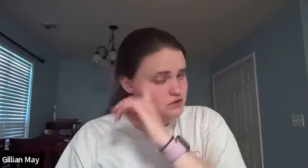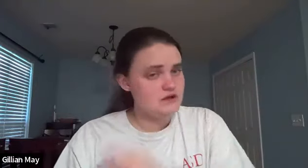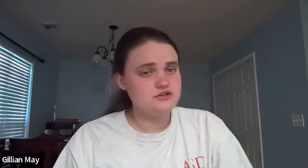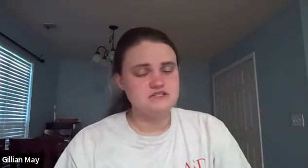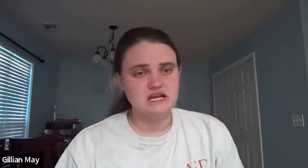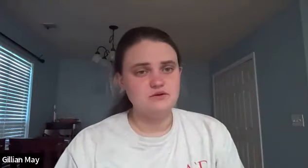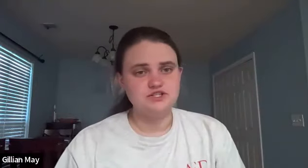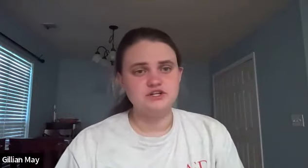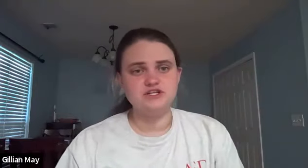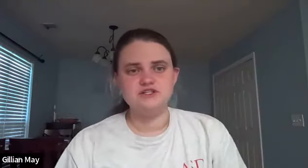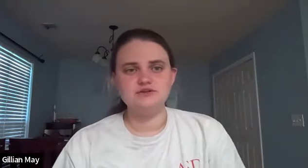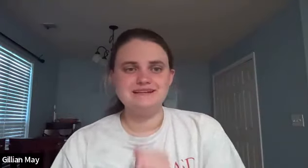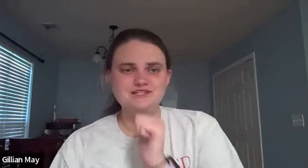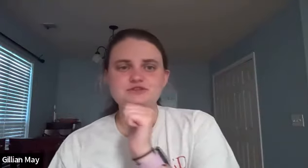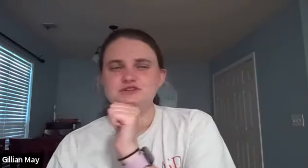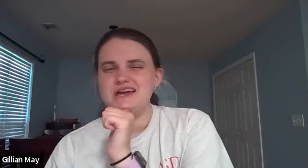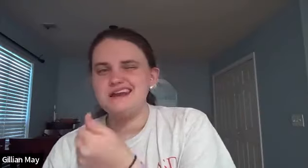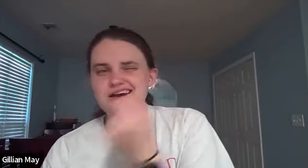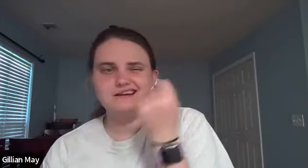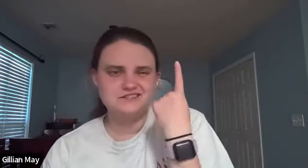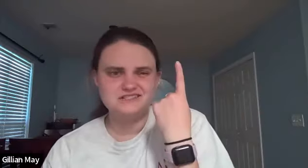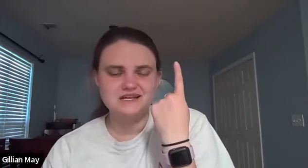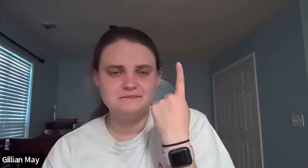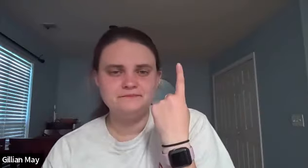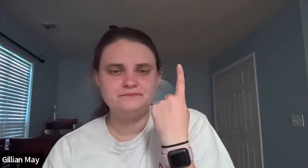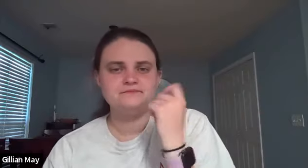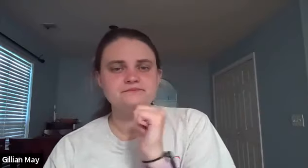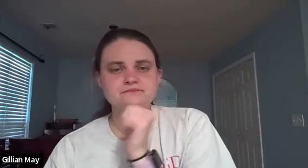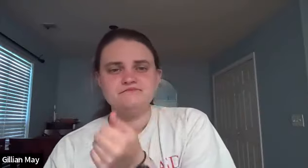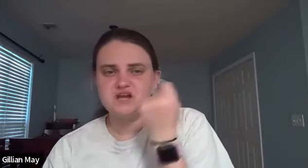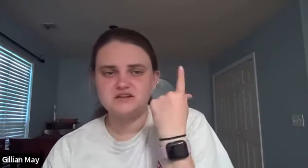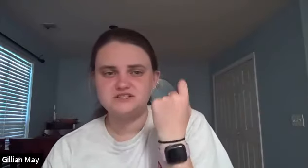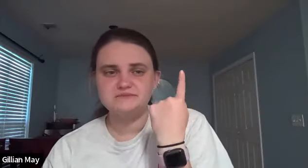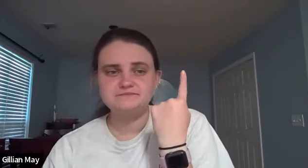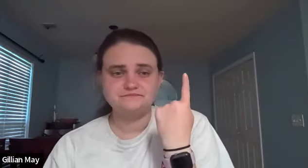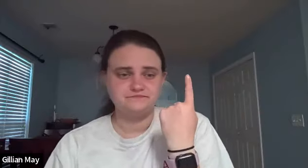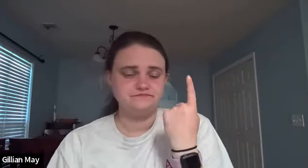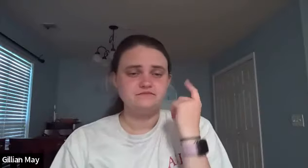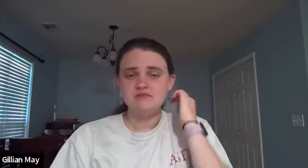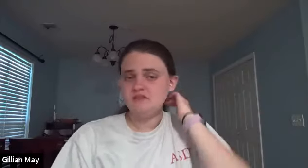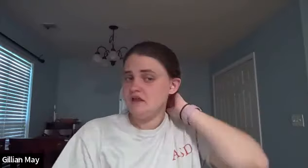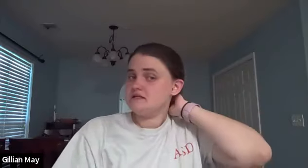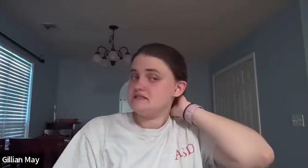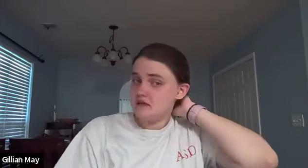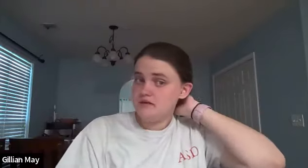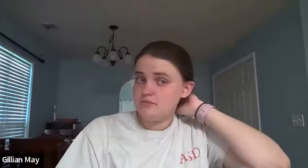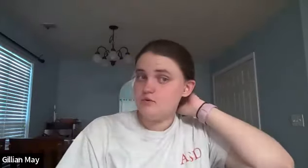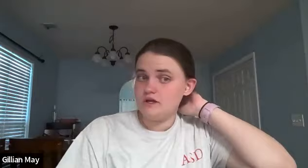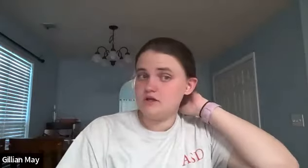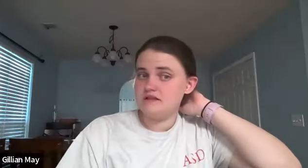Don't understand. What you're going to do is you would do that not understand. Not understand. Some people will,